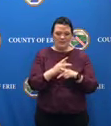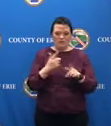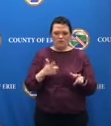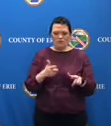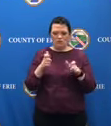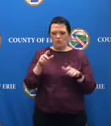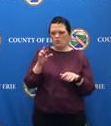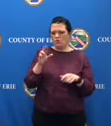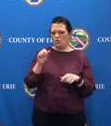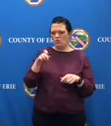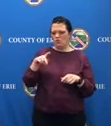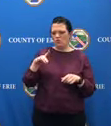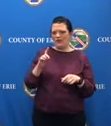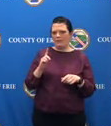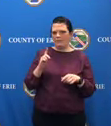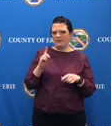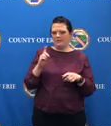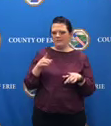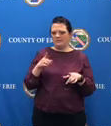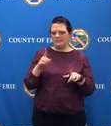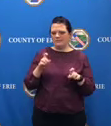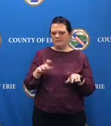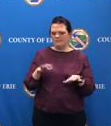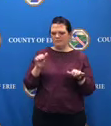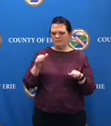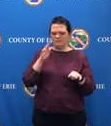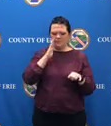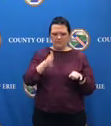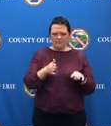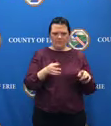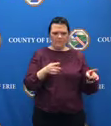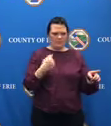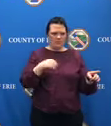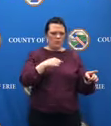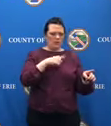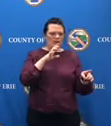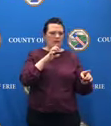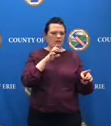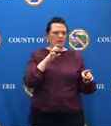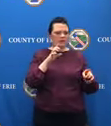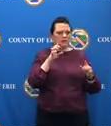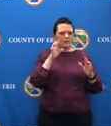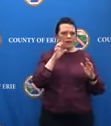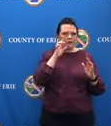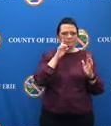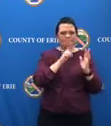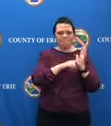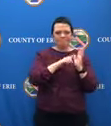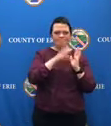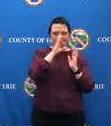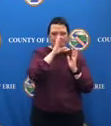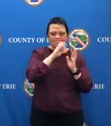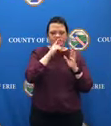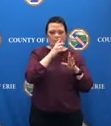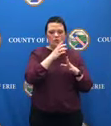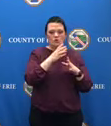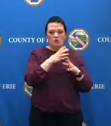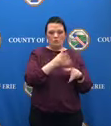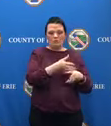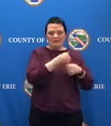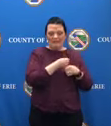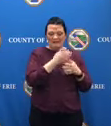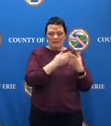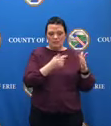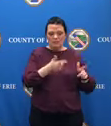rapid testing capabilities in the near future? We are looking at acquiring some rapid tests or